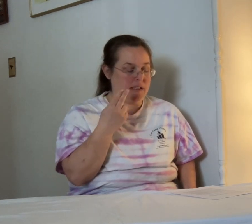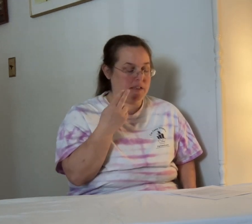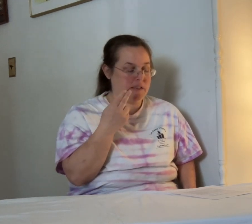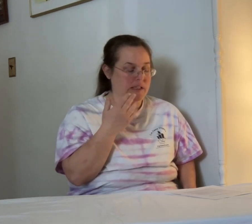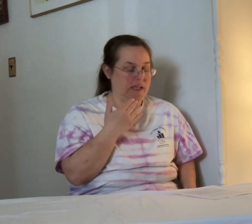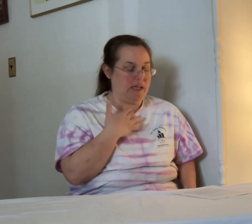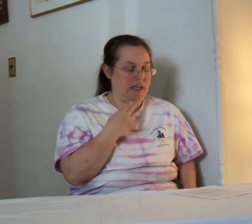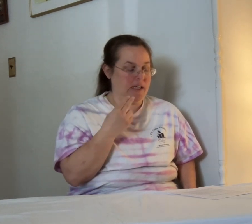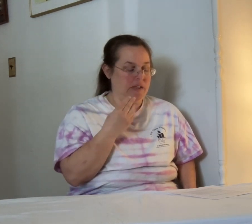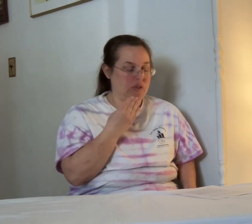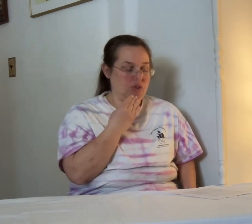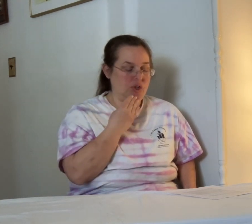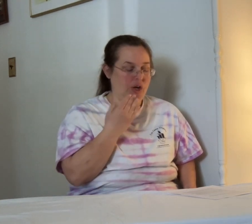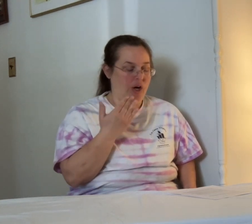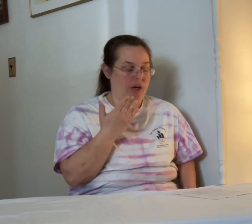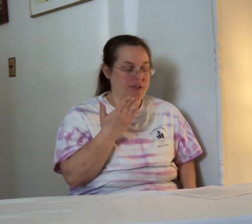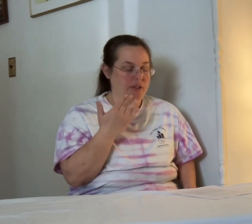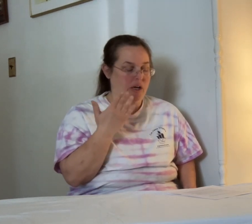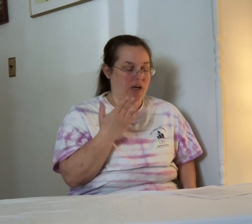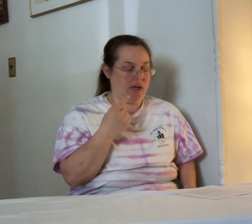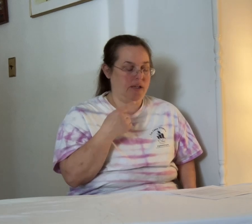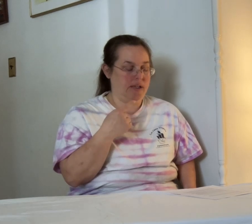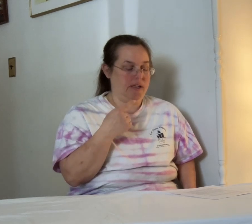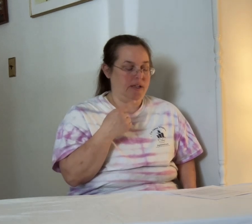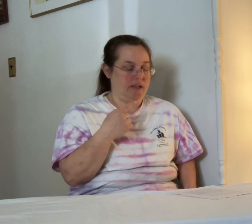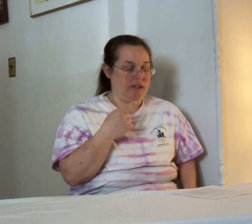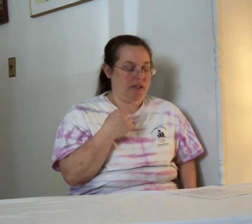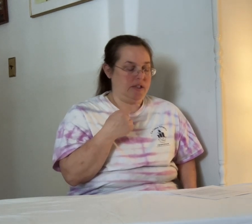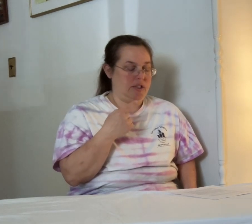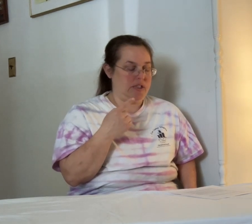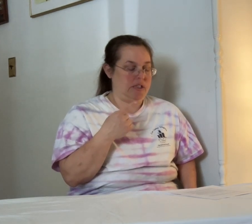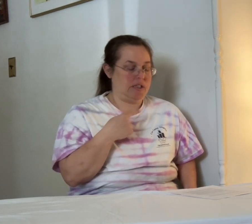CLTs is not a